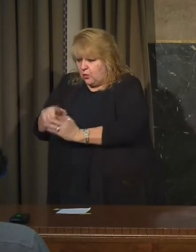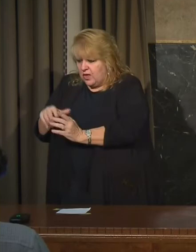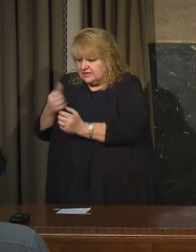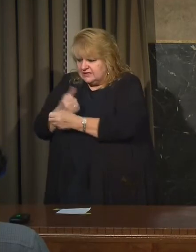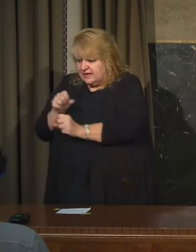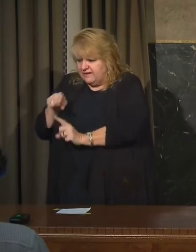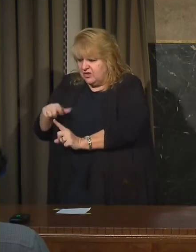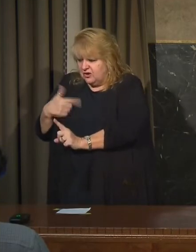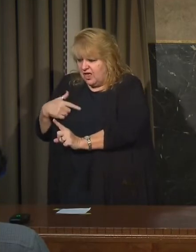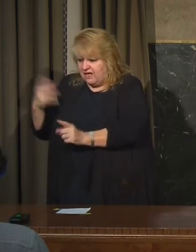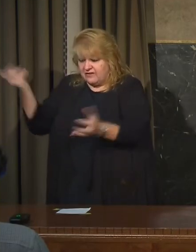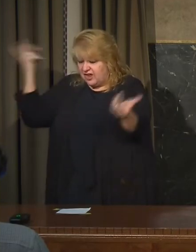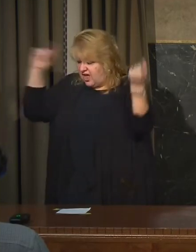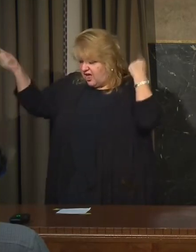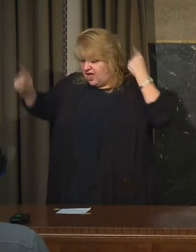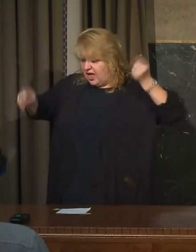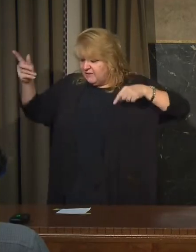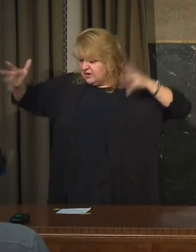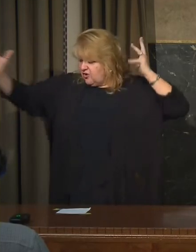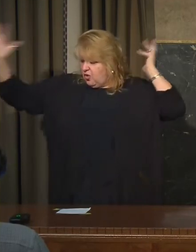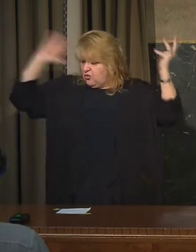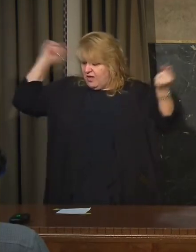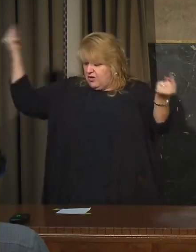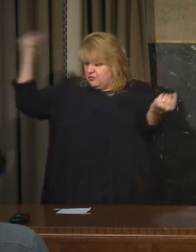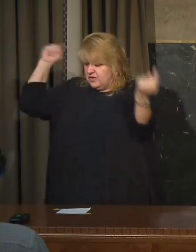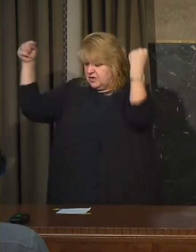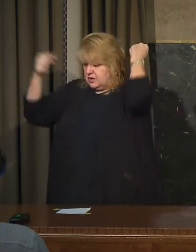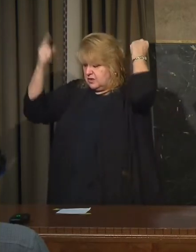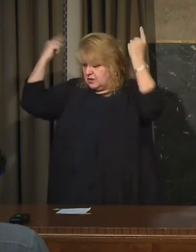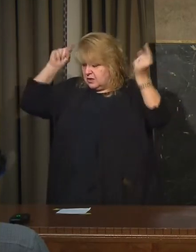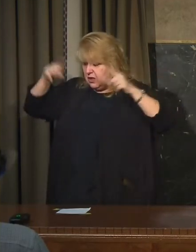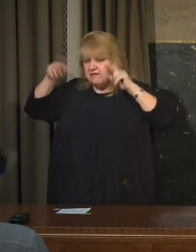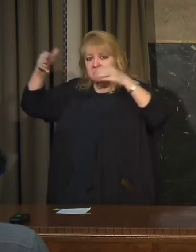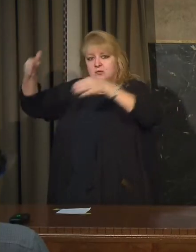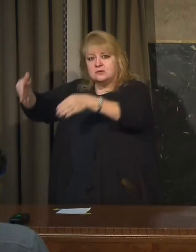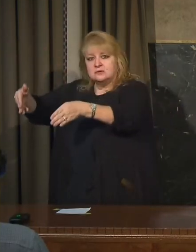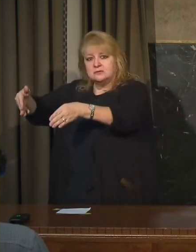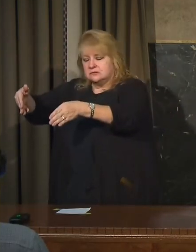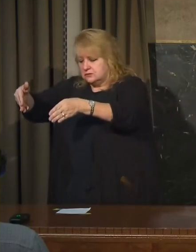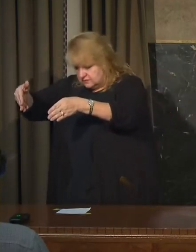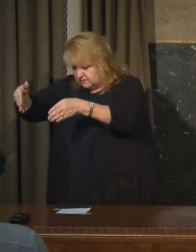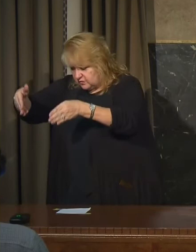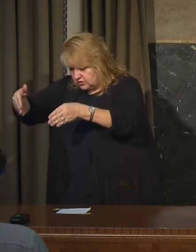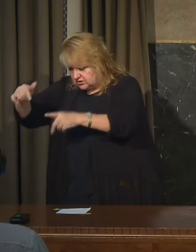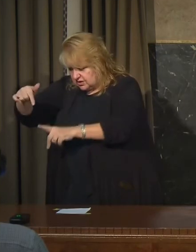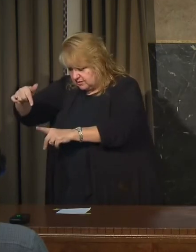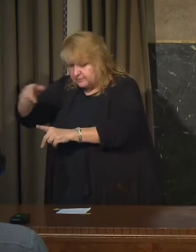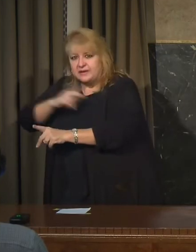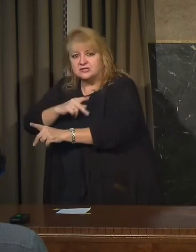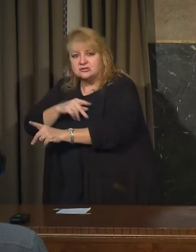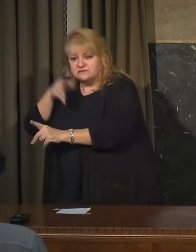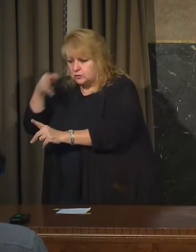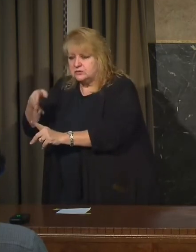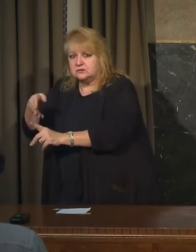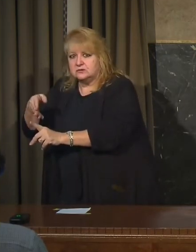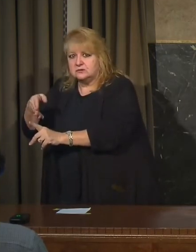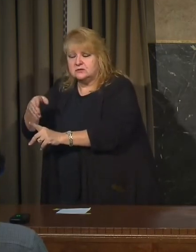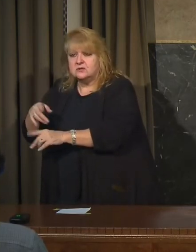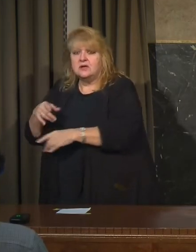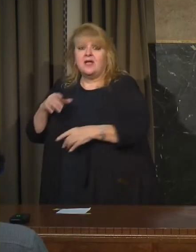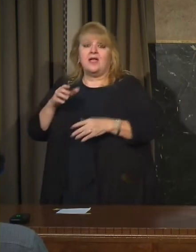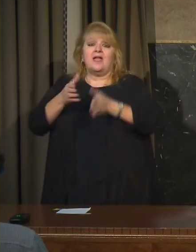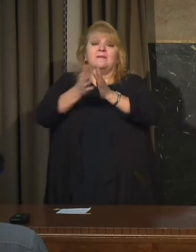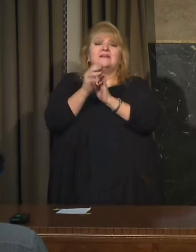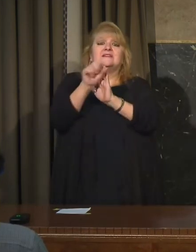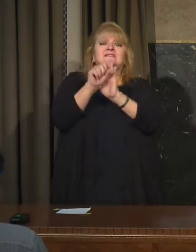life. And I'm going to ask the state of Louisiana to do that right now. There's a lot going on out there, and it's not just